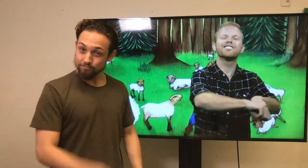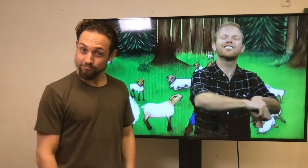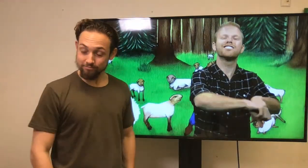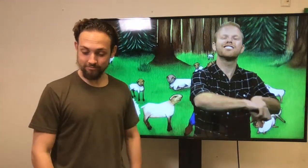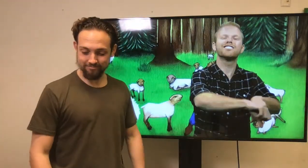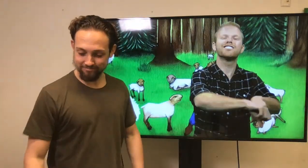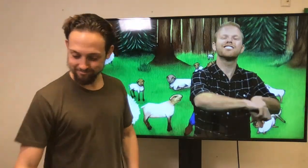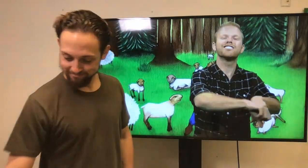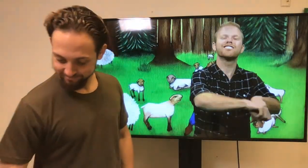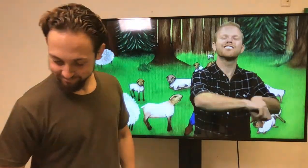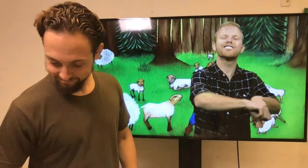of showing time.